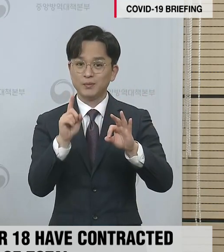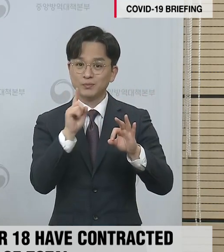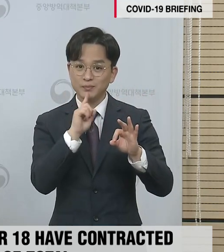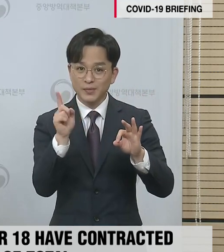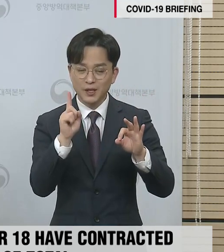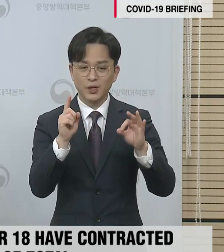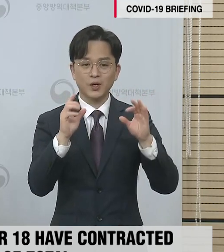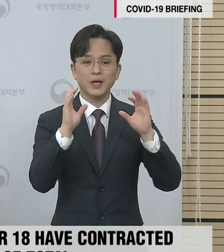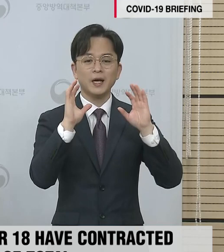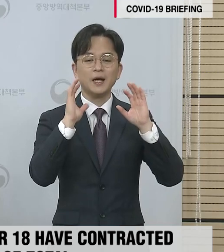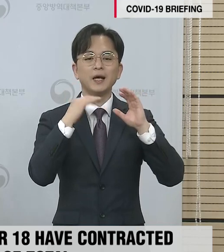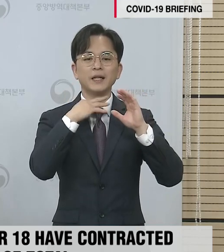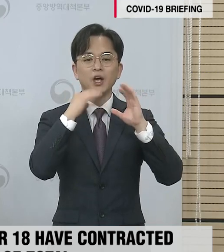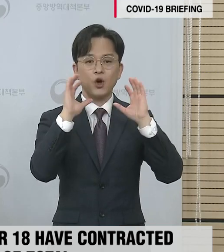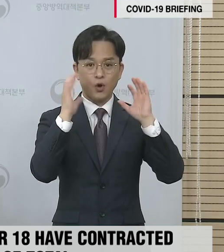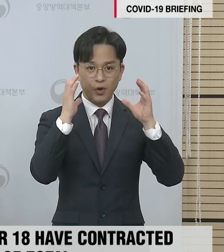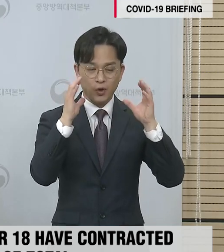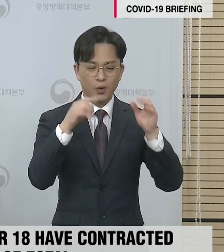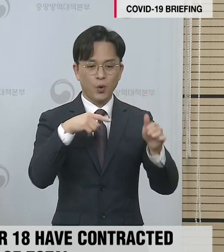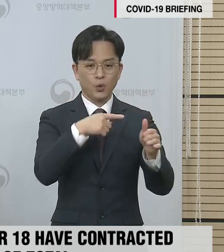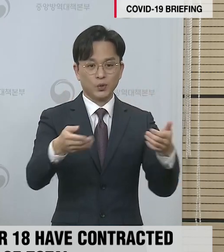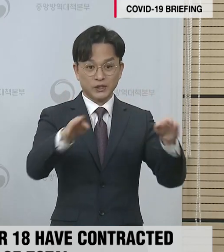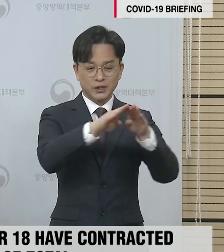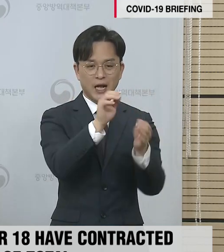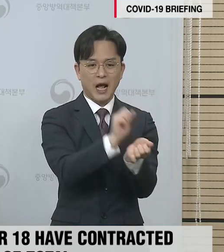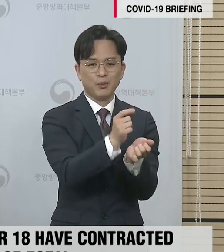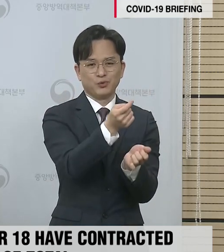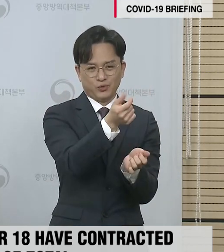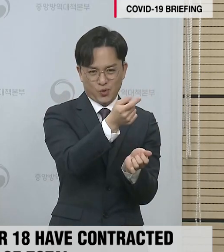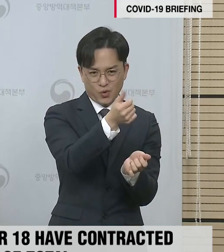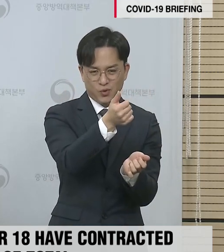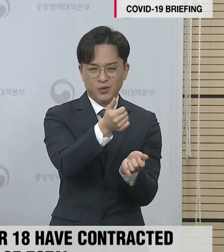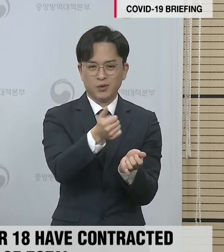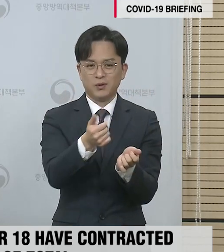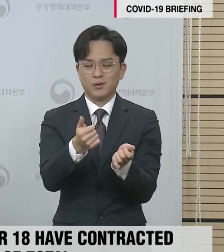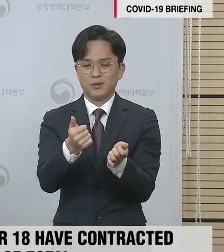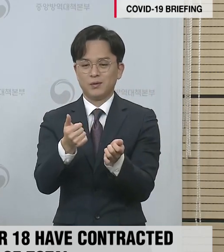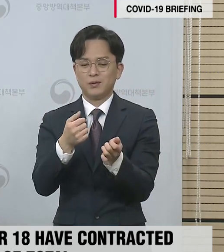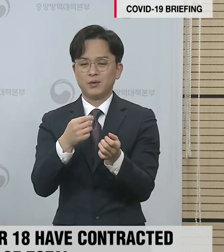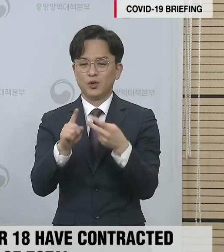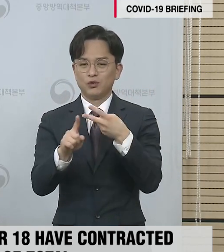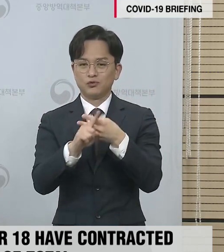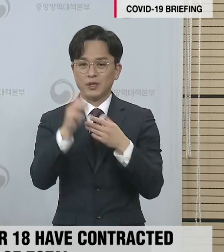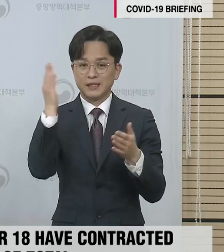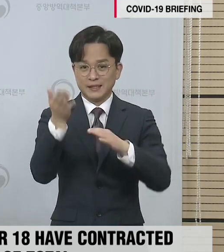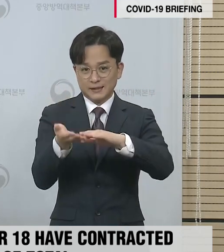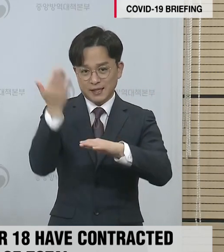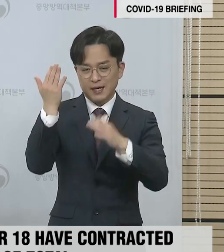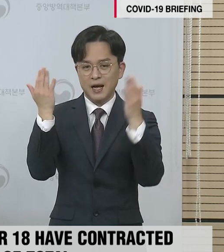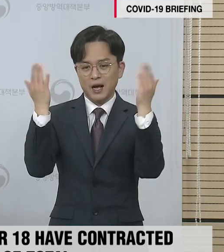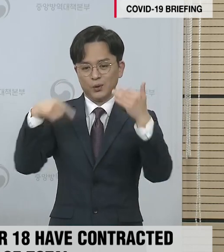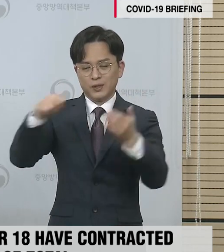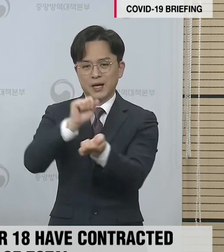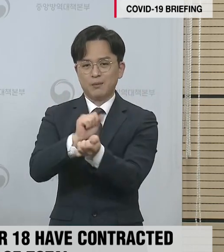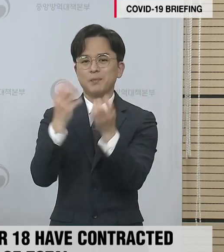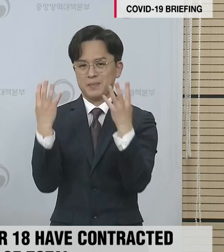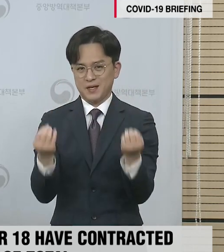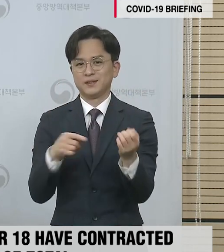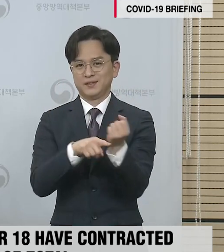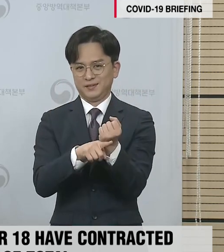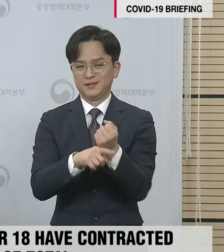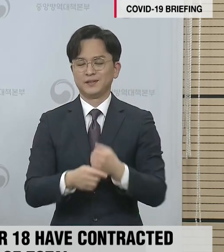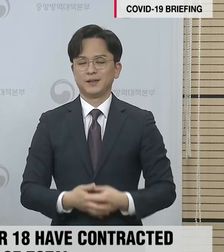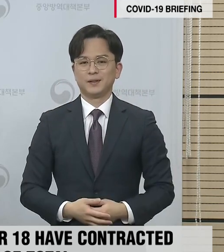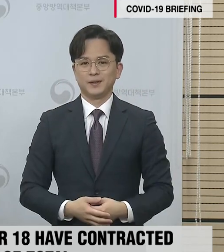for those aged 13, between 13 and 18. So it means that a younger age